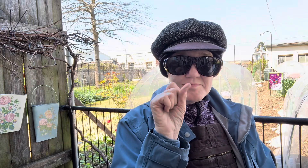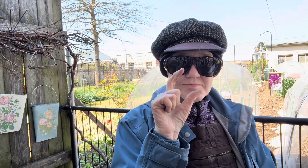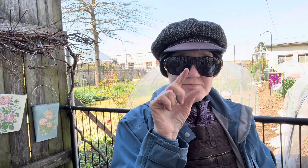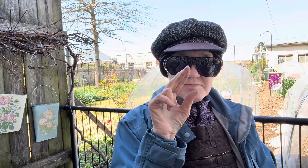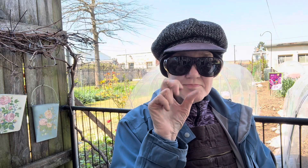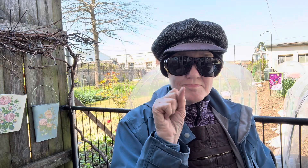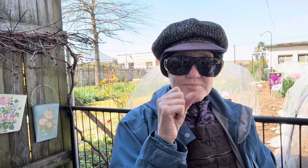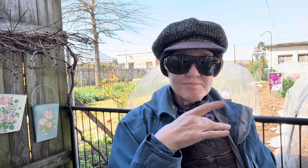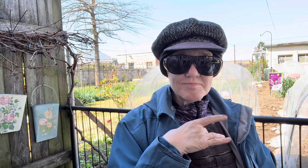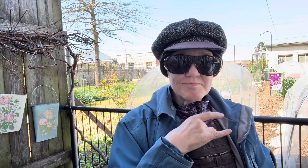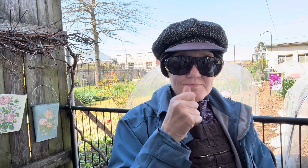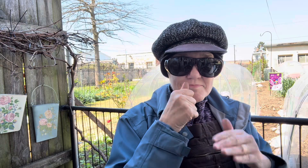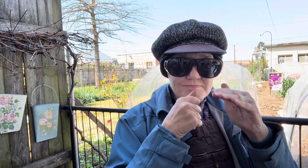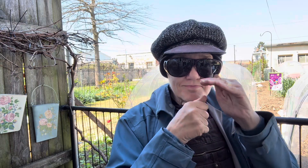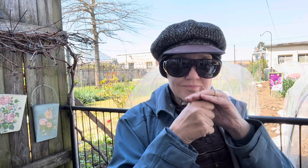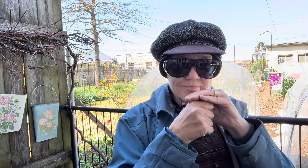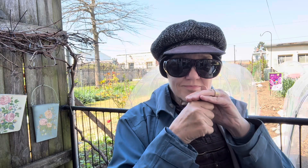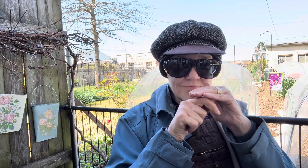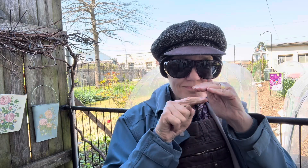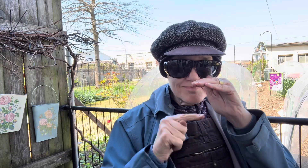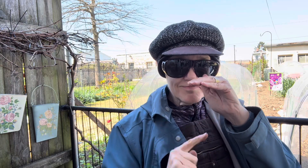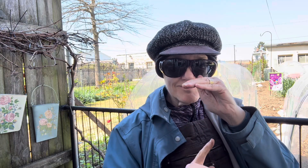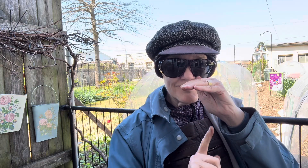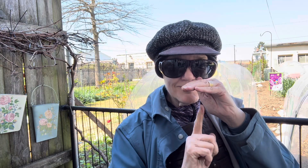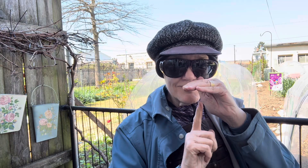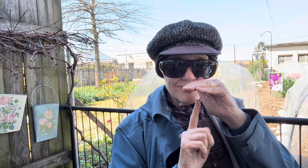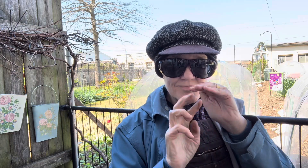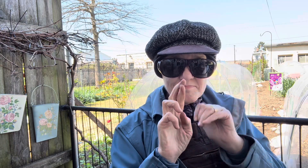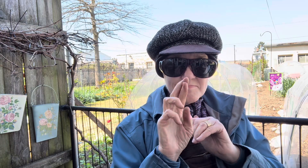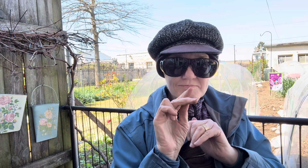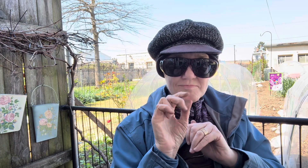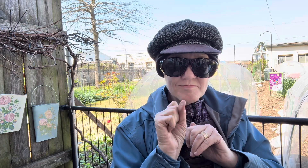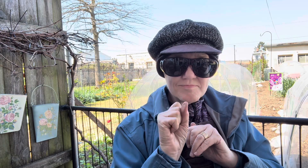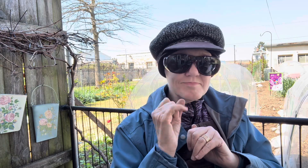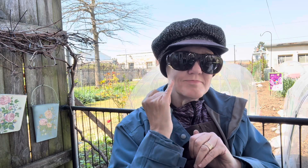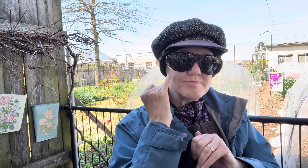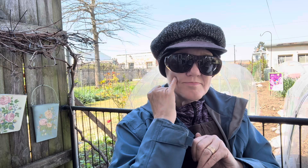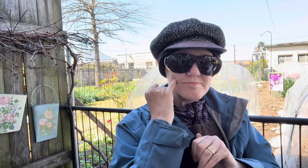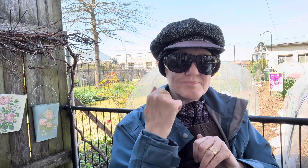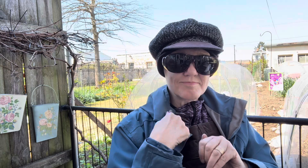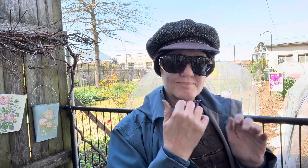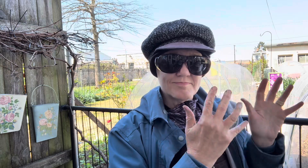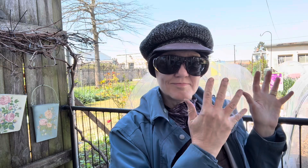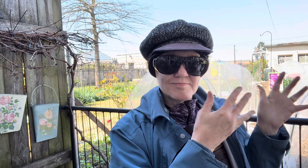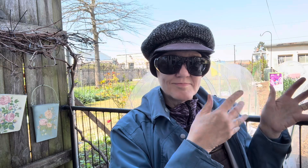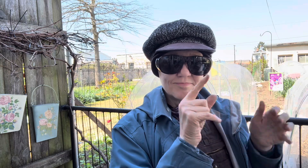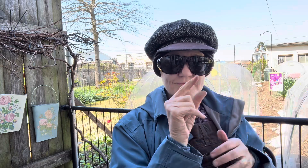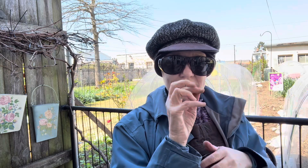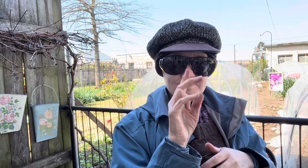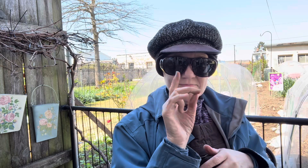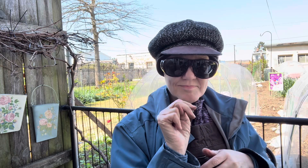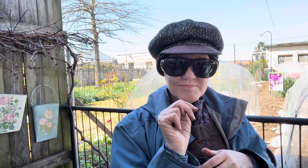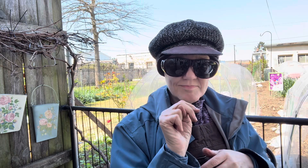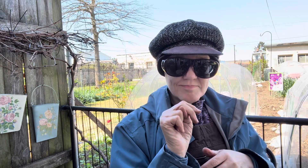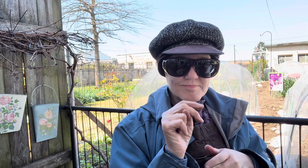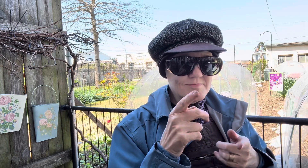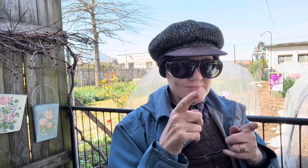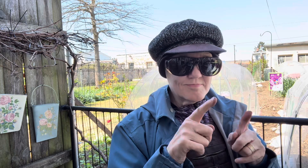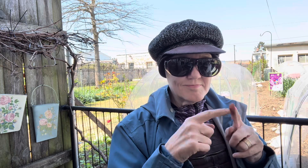because slugs, when I put plants directly on the ground like this, slugs love to get in under the